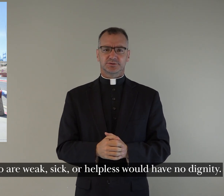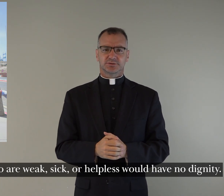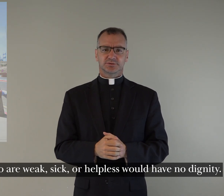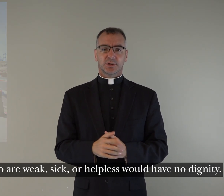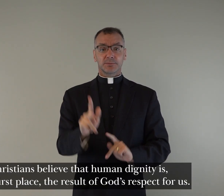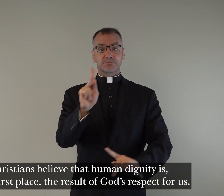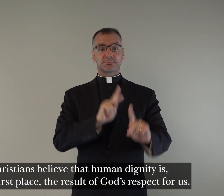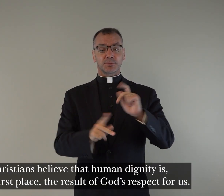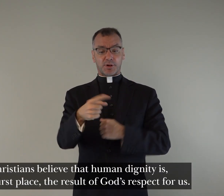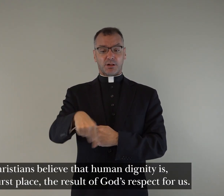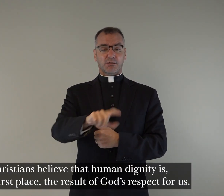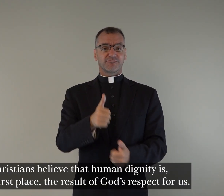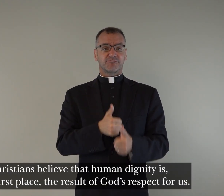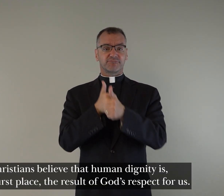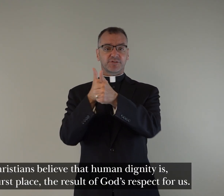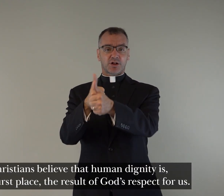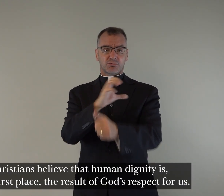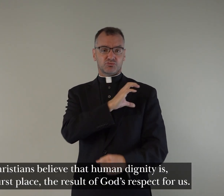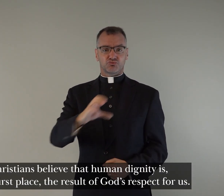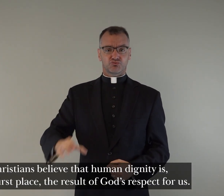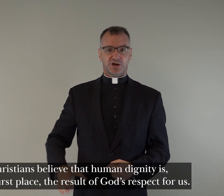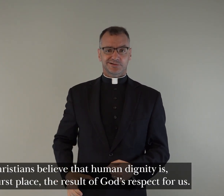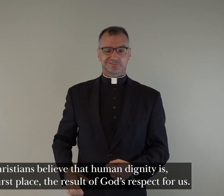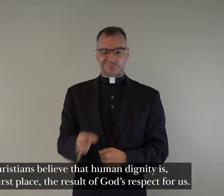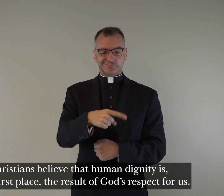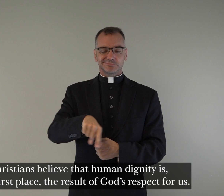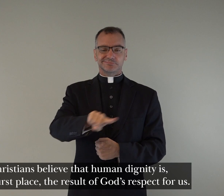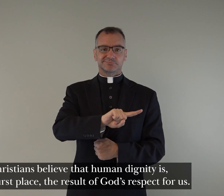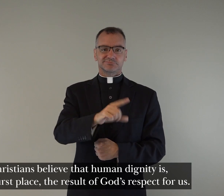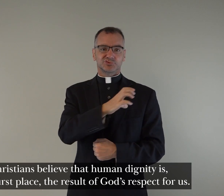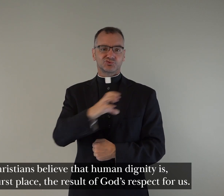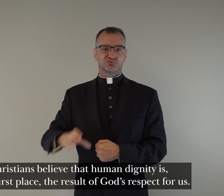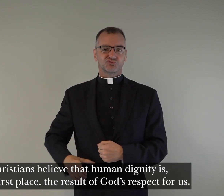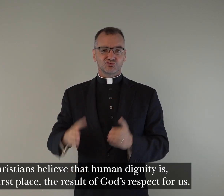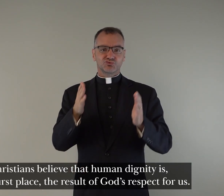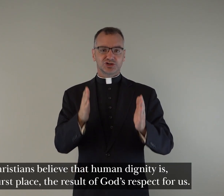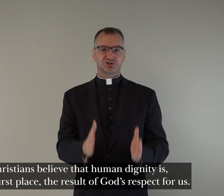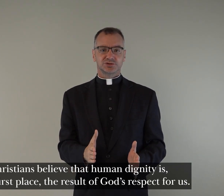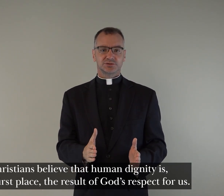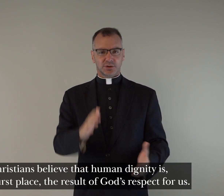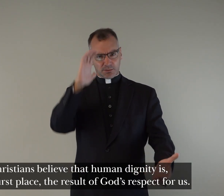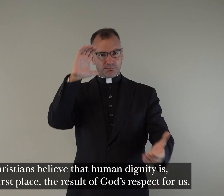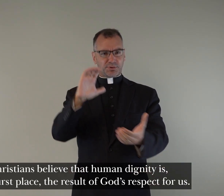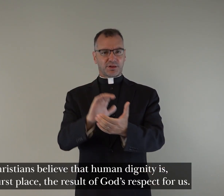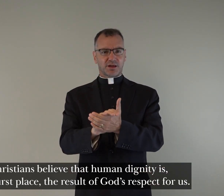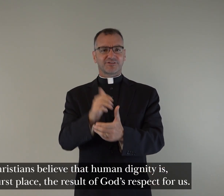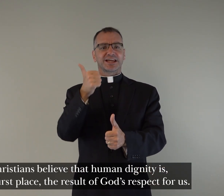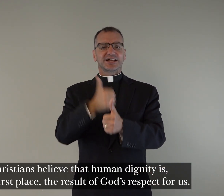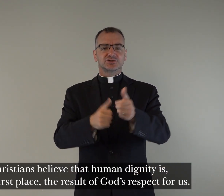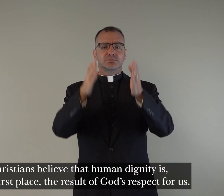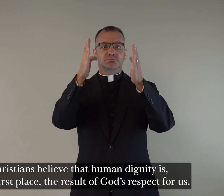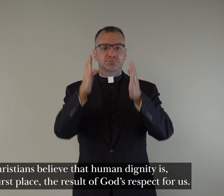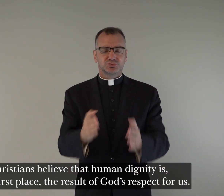Christians believe that human dignity is, in the first place, the result of God's respect for us.